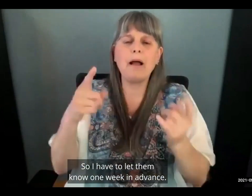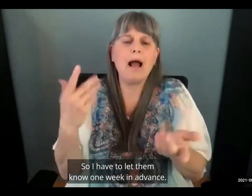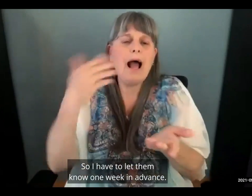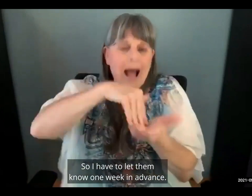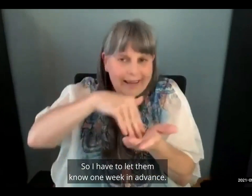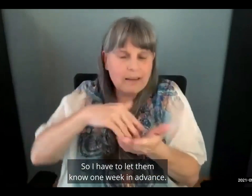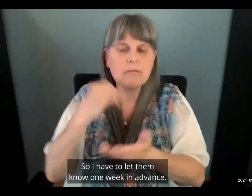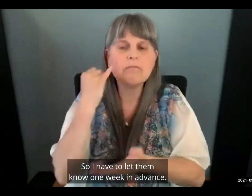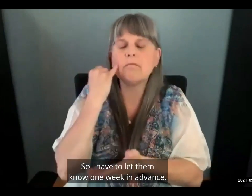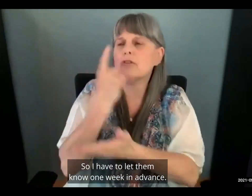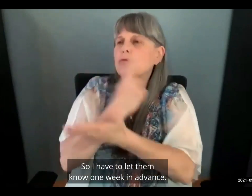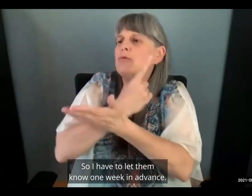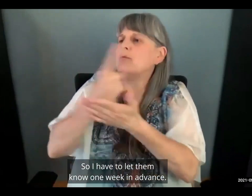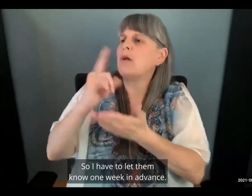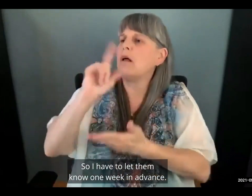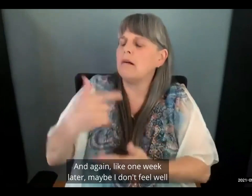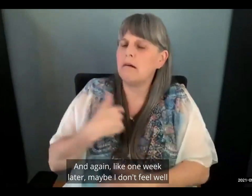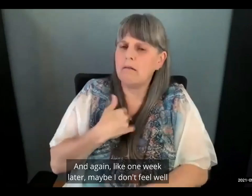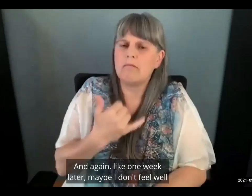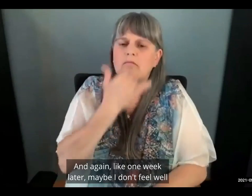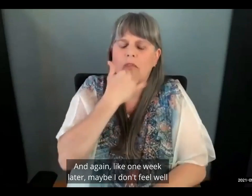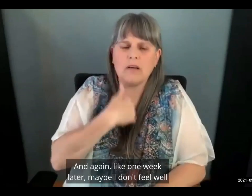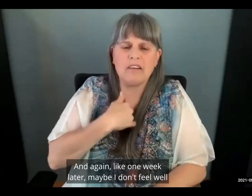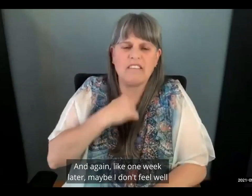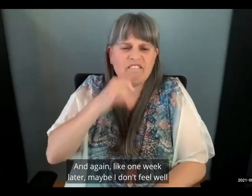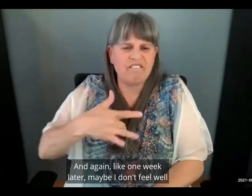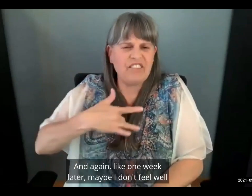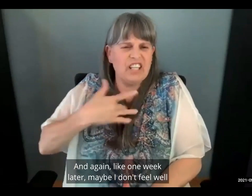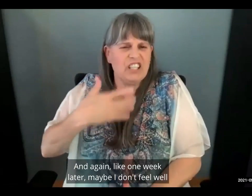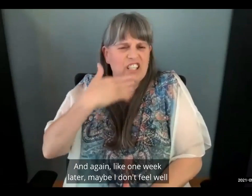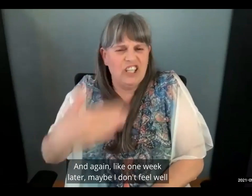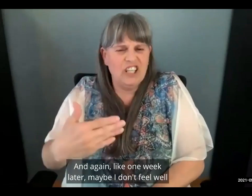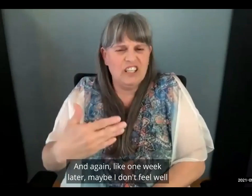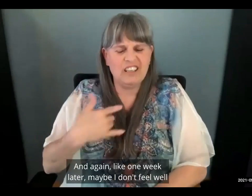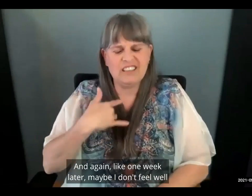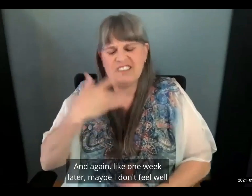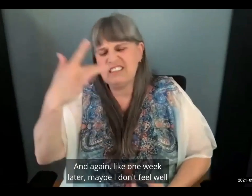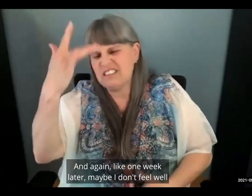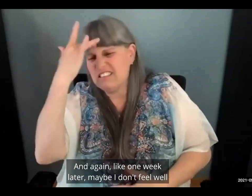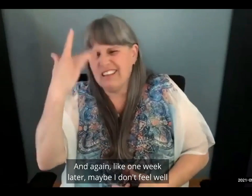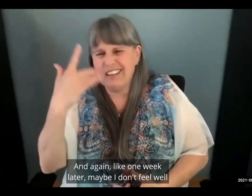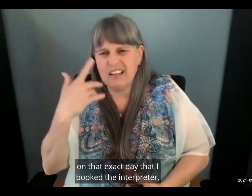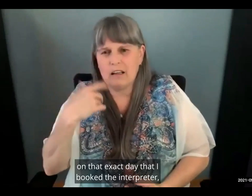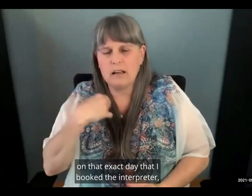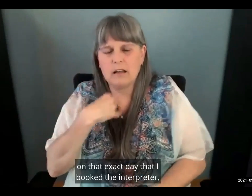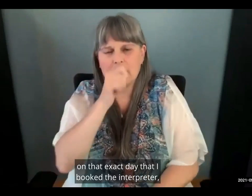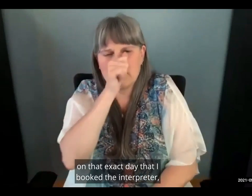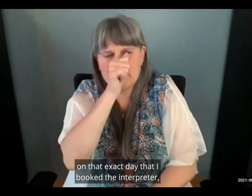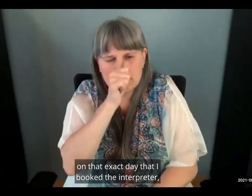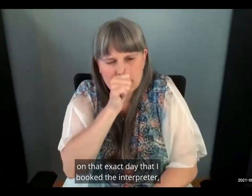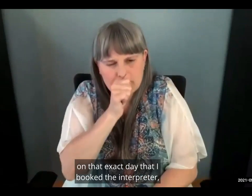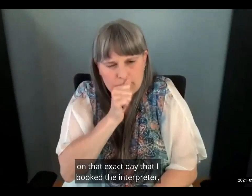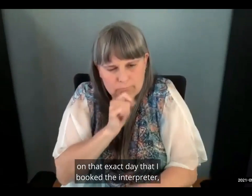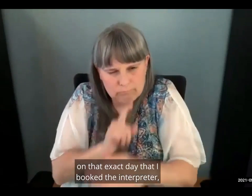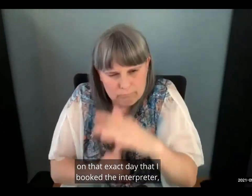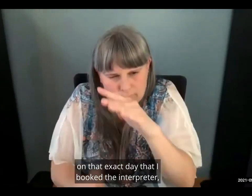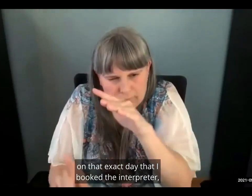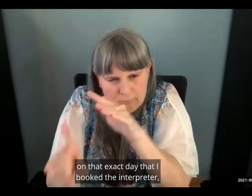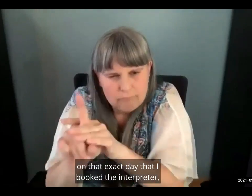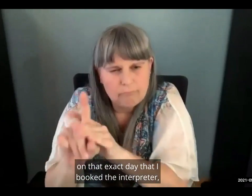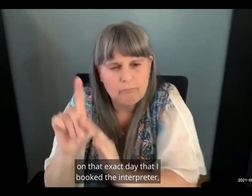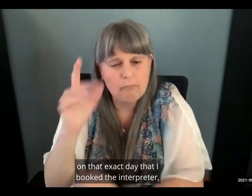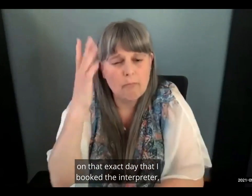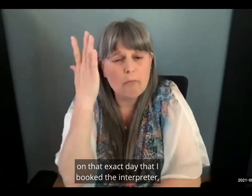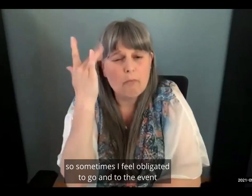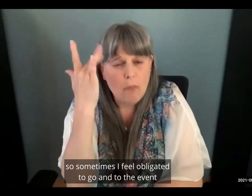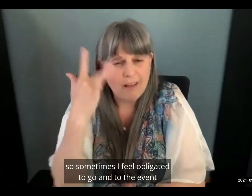So I have to let them know 1 week in advance. And again, like 1 week later, maybe I don't feel well on that exact day that I, you know,